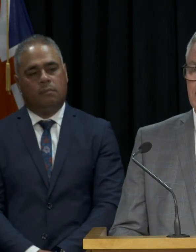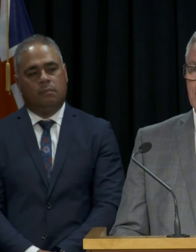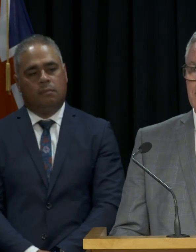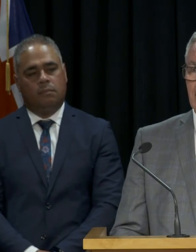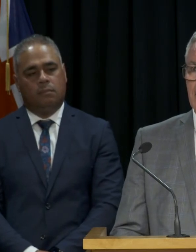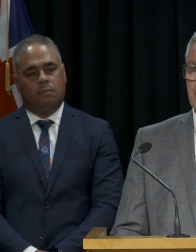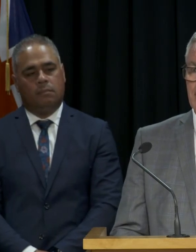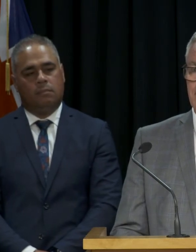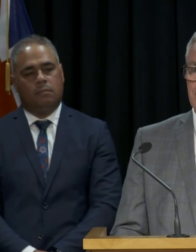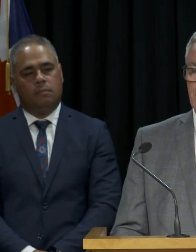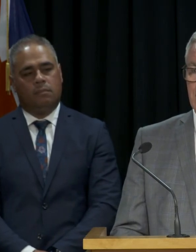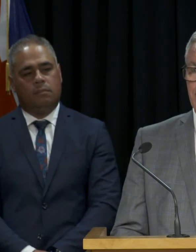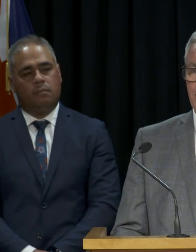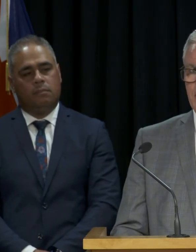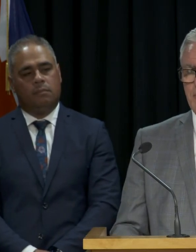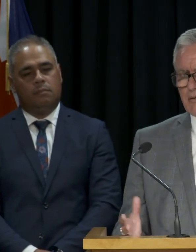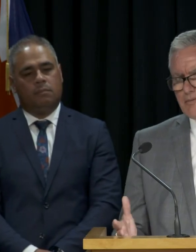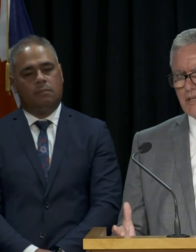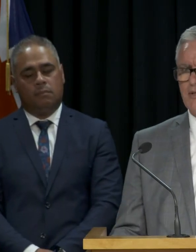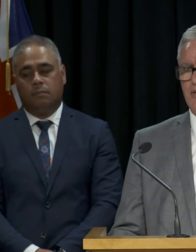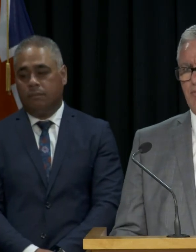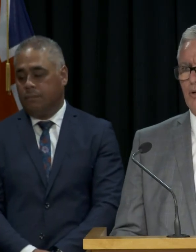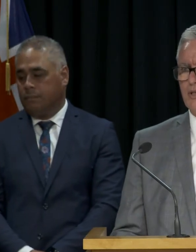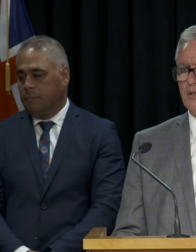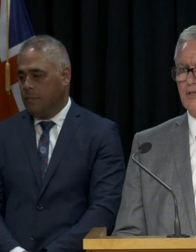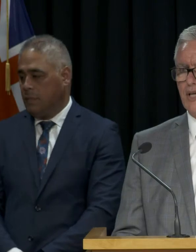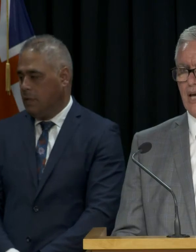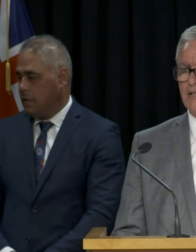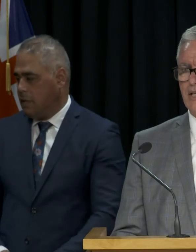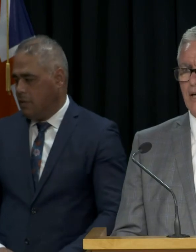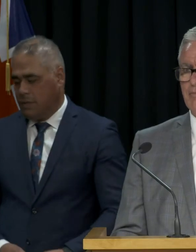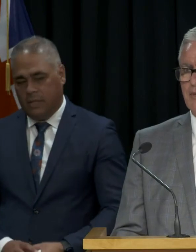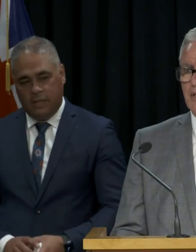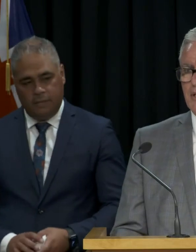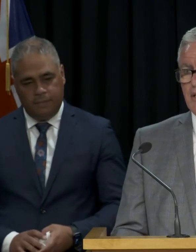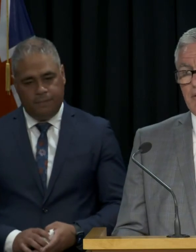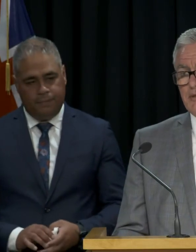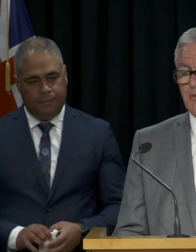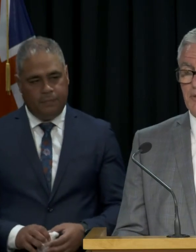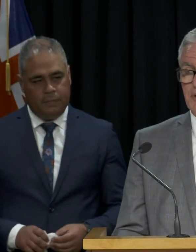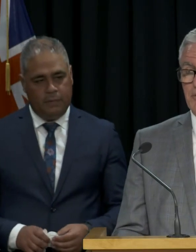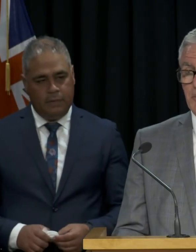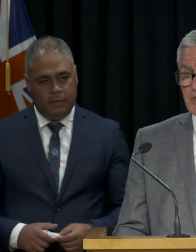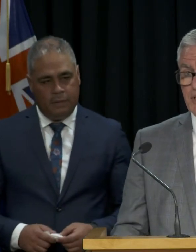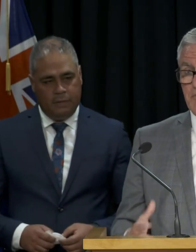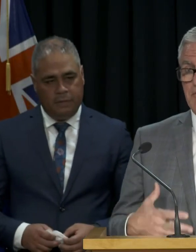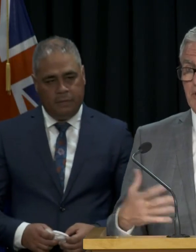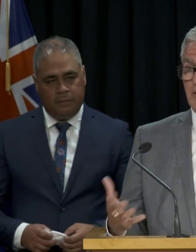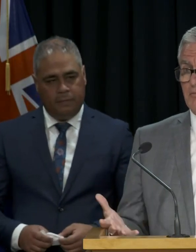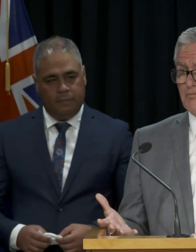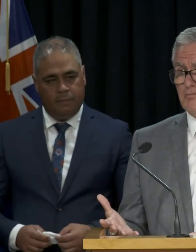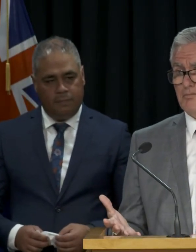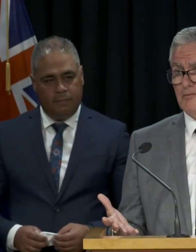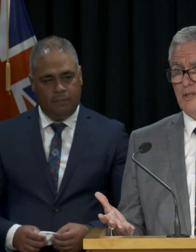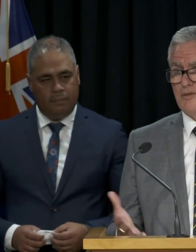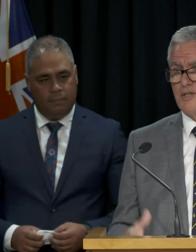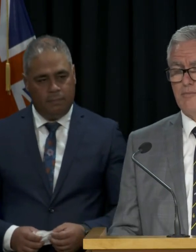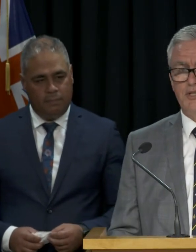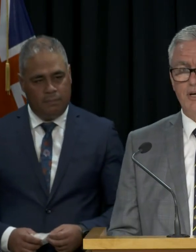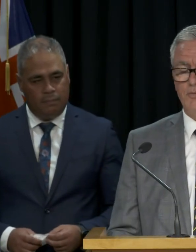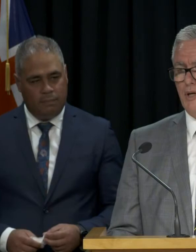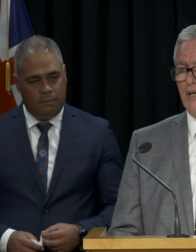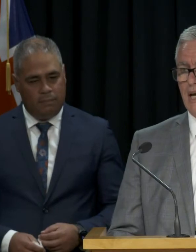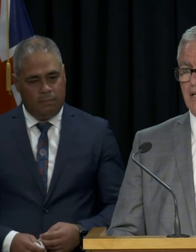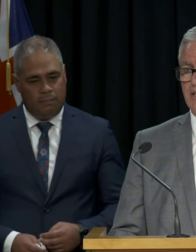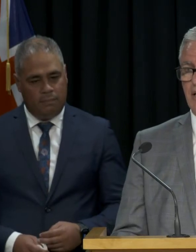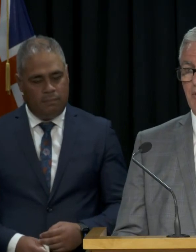Rawiri Waititi for the efforts that he put in. But, this is politics, and, you win some, some